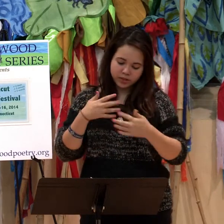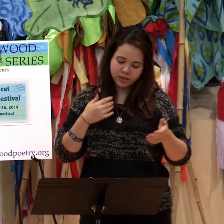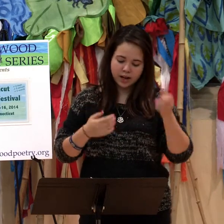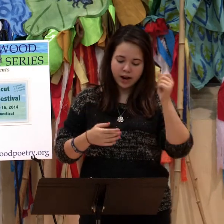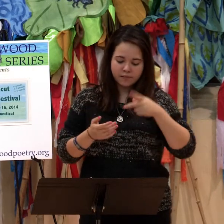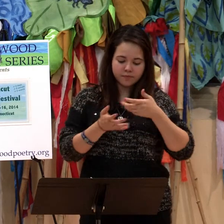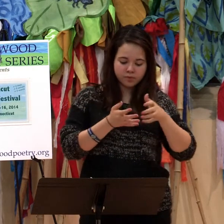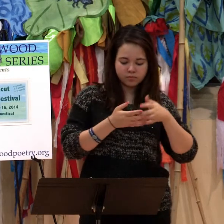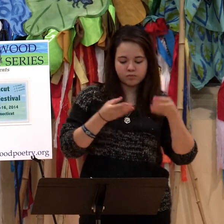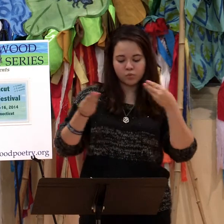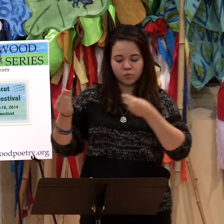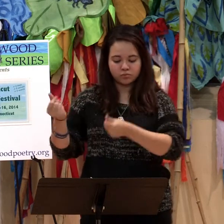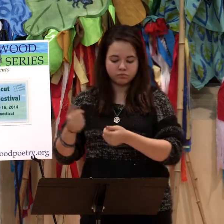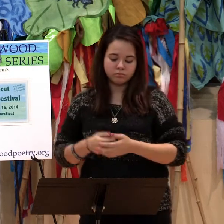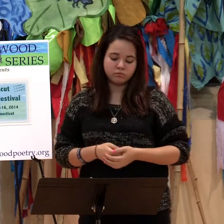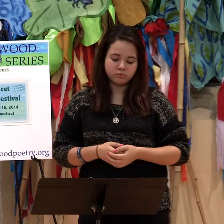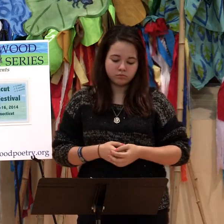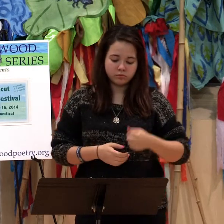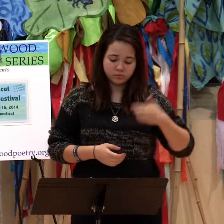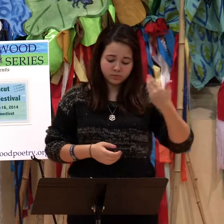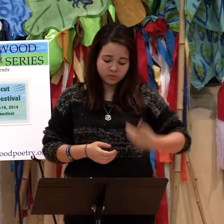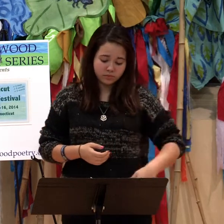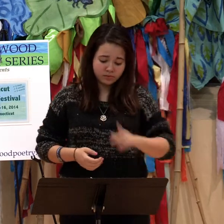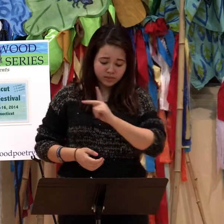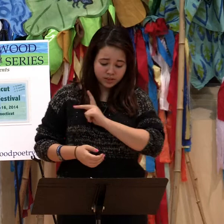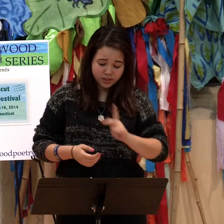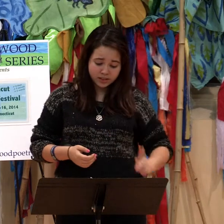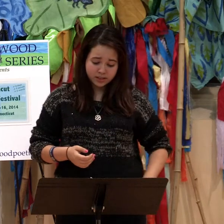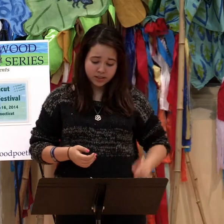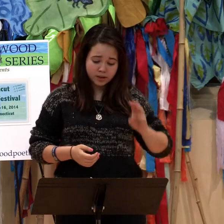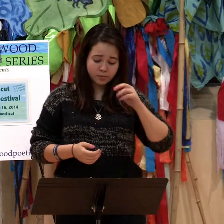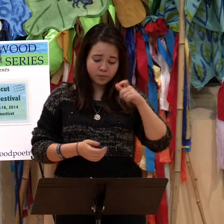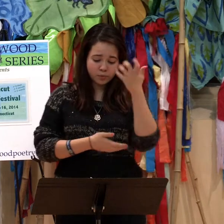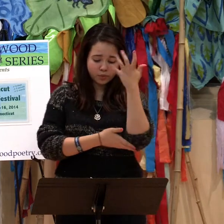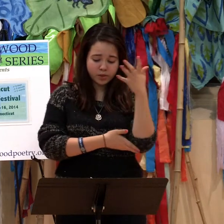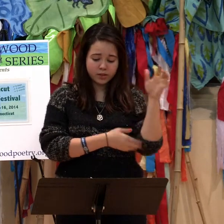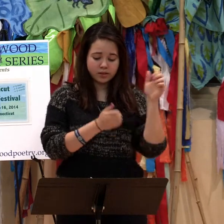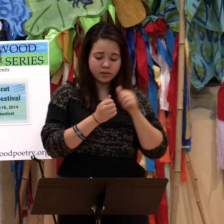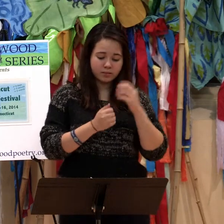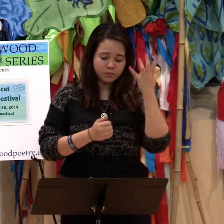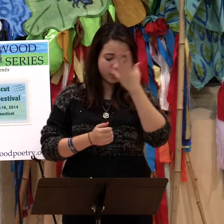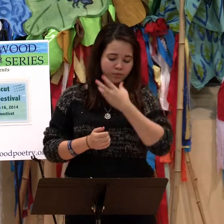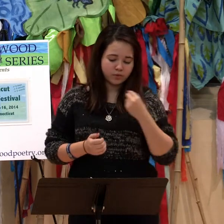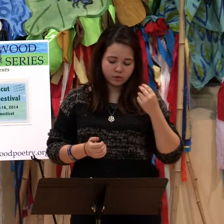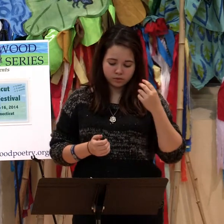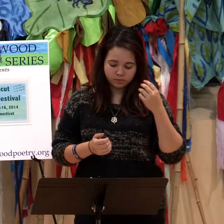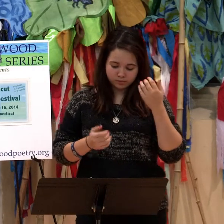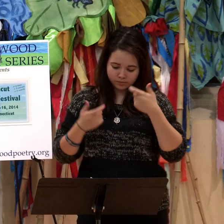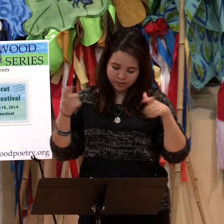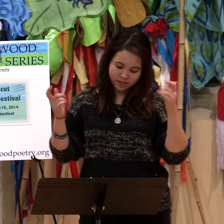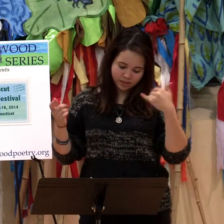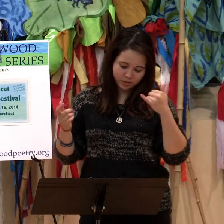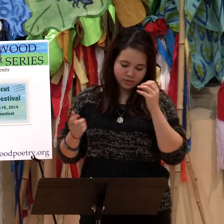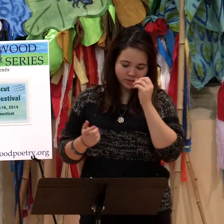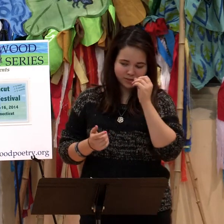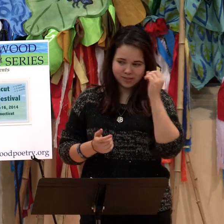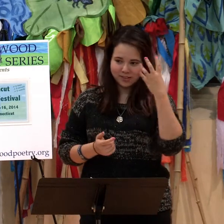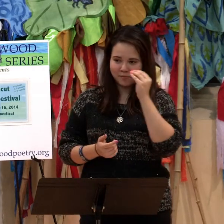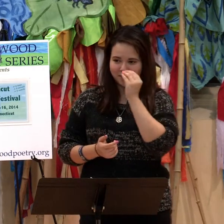blue tiles, half rough, half smooth. I'm from the Crimson King maple and the big